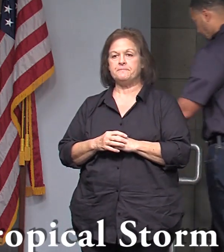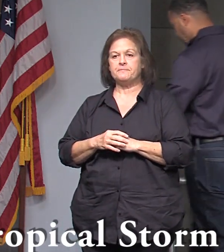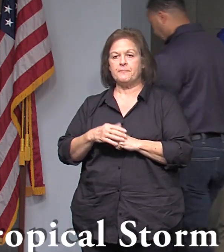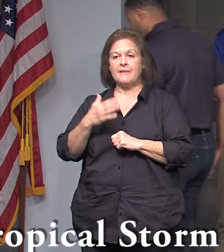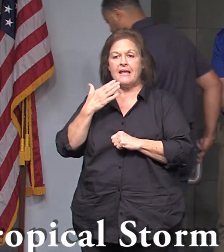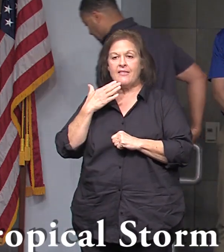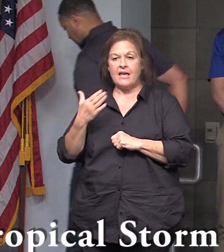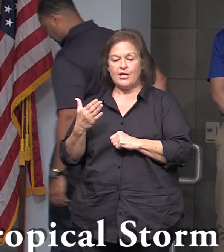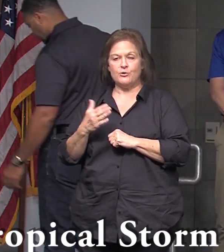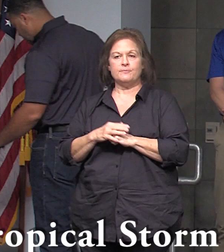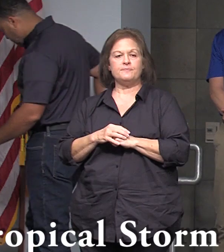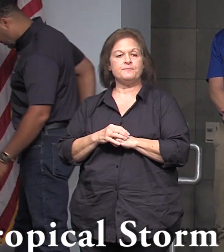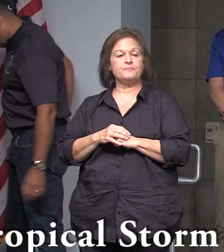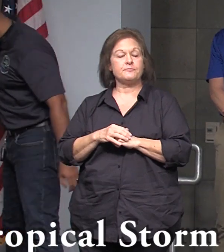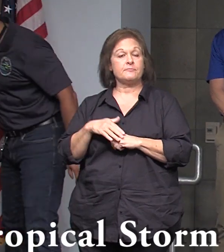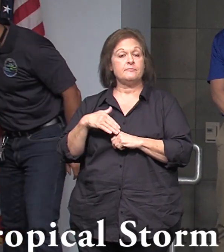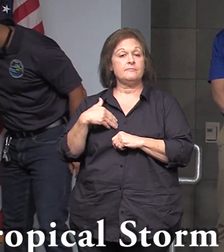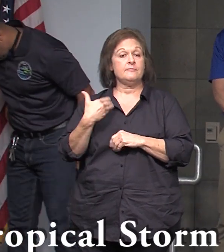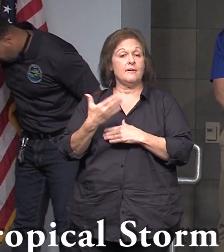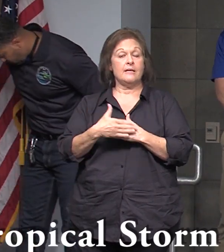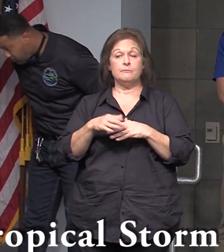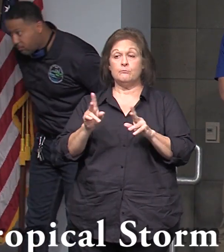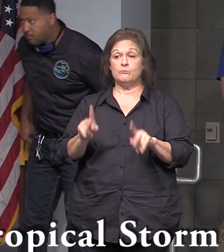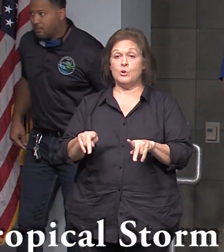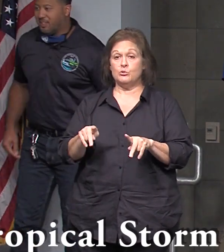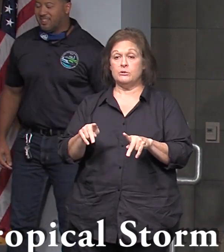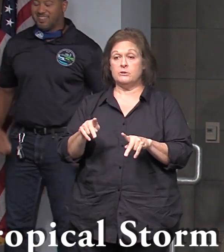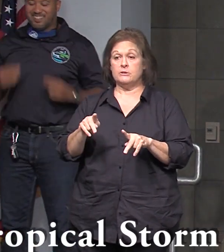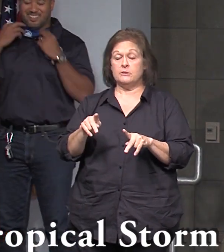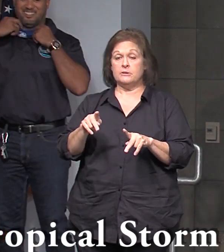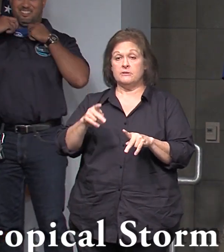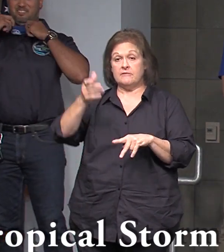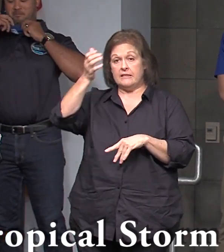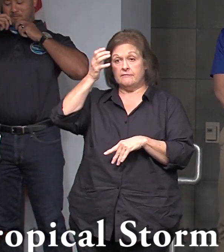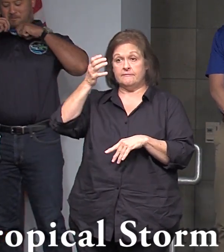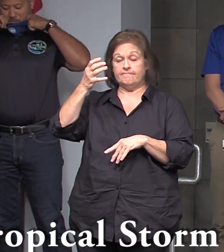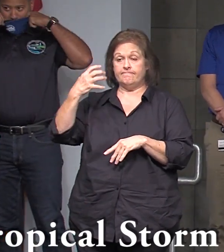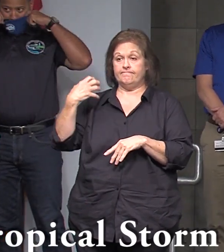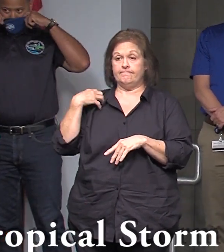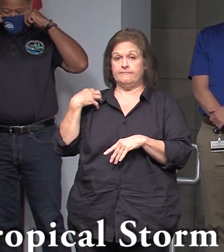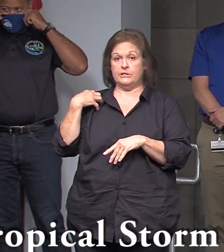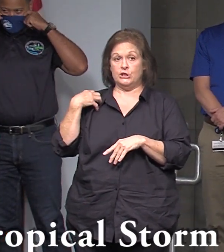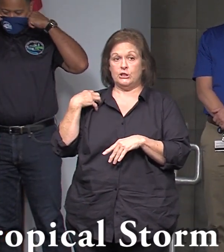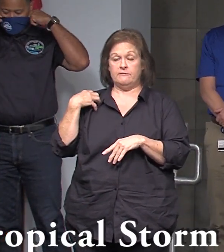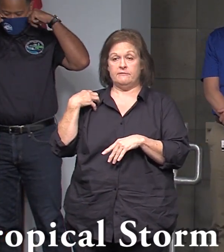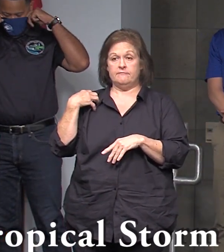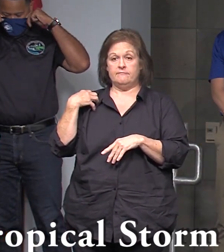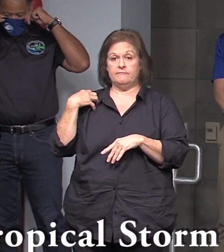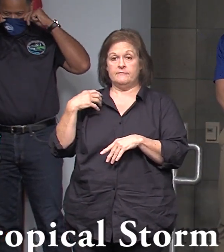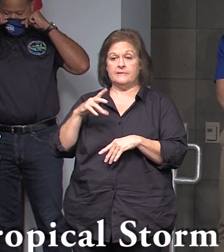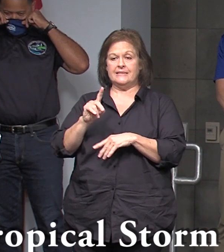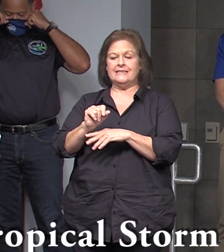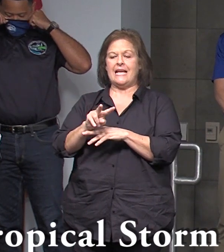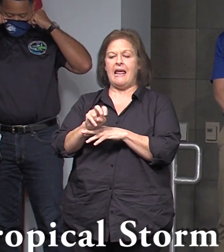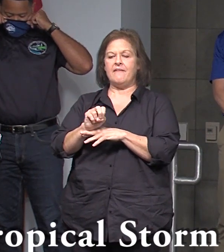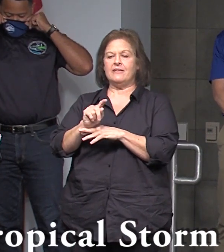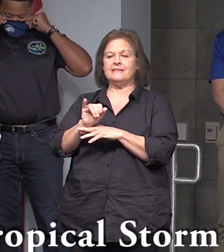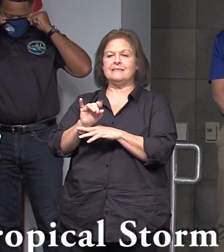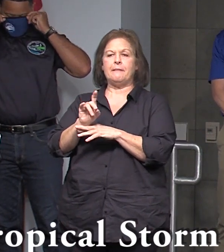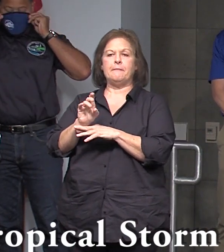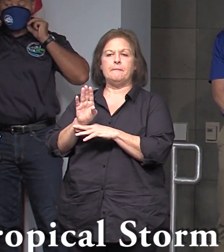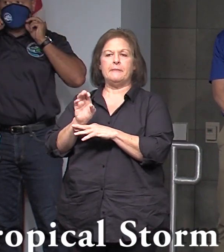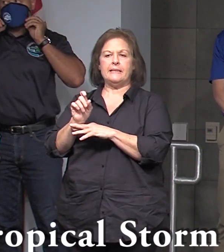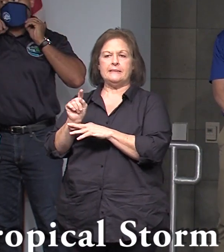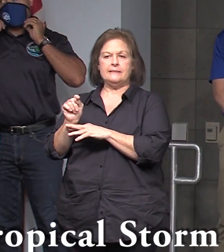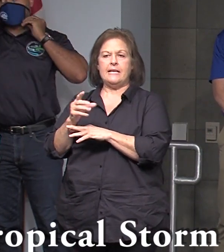Thank you so much, Mr. Harris. Next, we're going to have our fire services, our chief of our East Bank Consolidated Fire Chief, Dave Tibbetts, as well